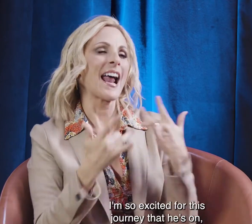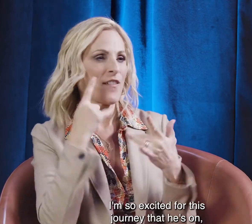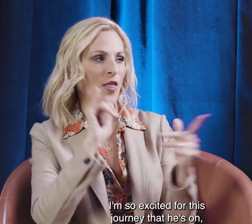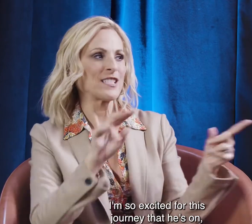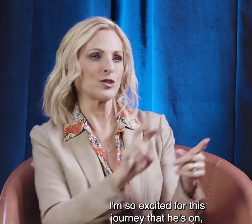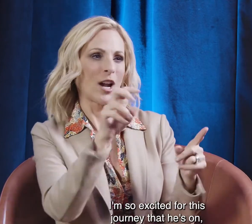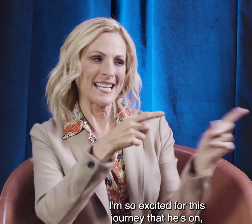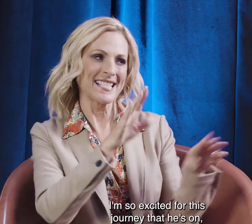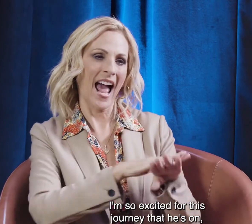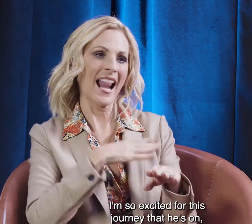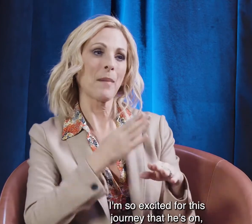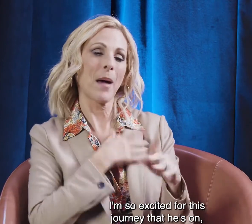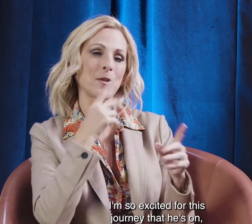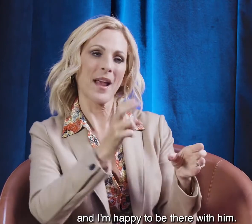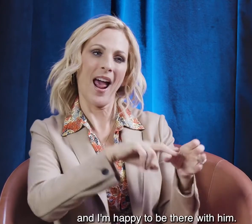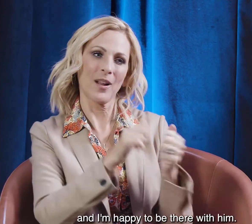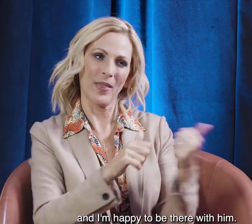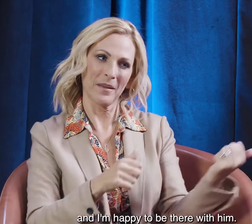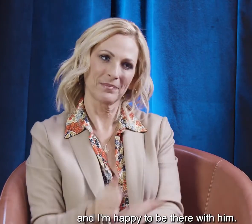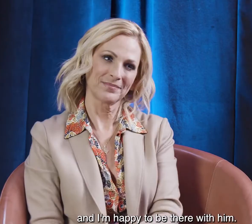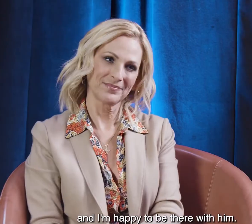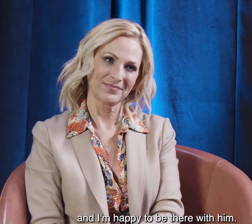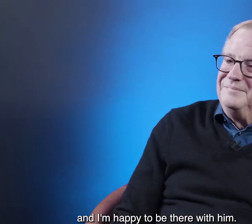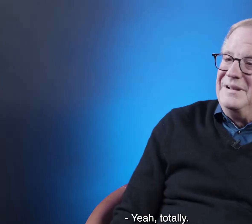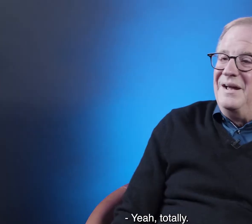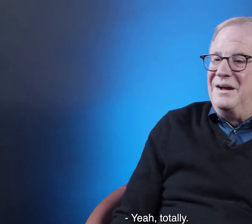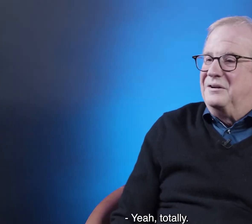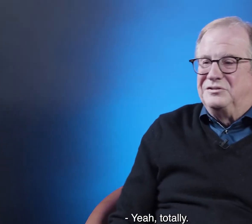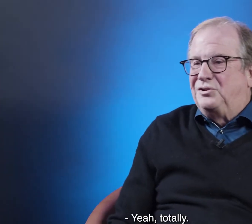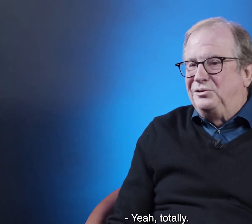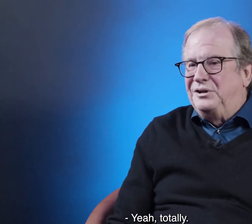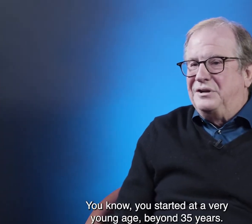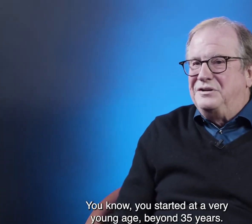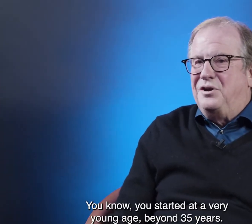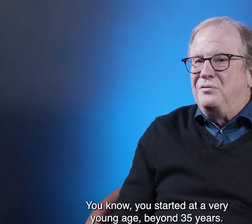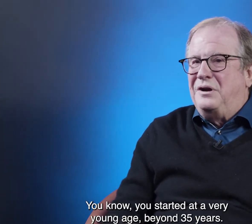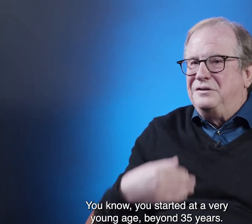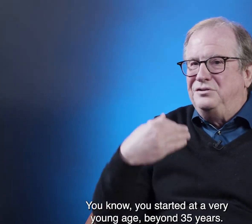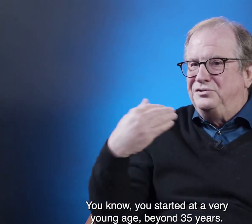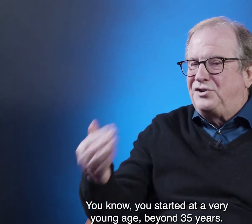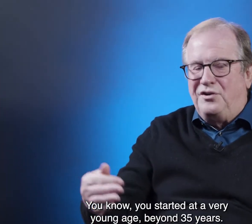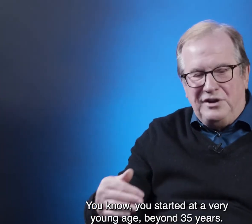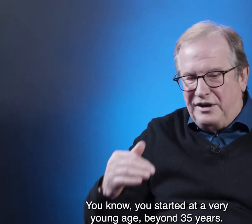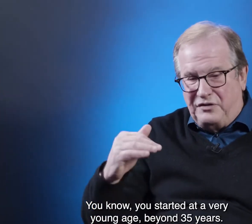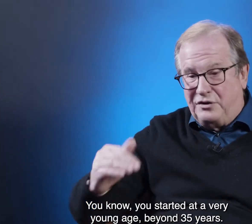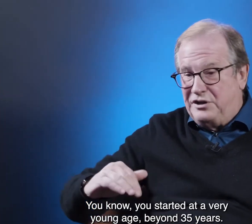I'm so excited for this journey that he's on, and I'm happy to be there with him. Yeah, totally. You know, you started at a very young